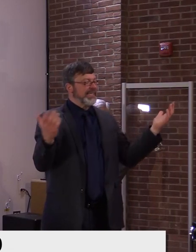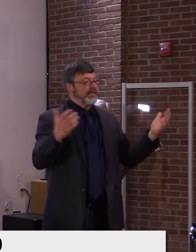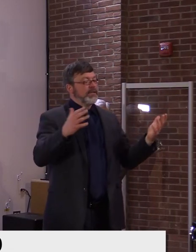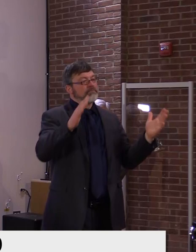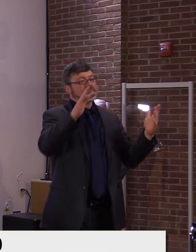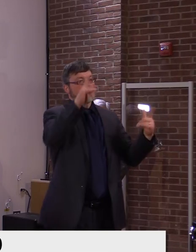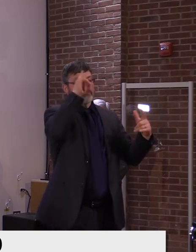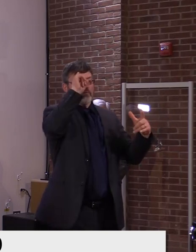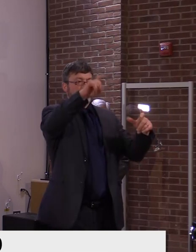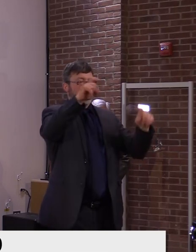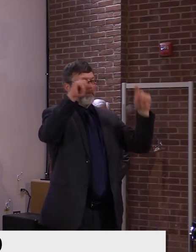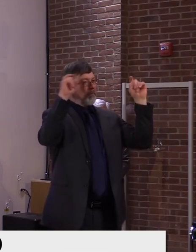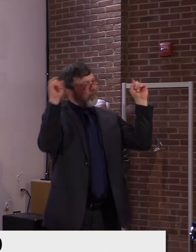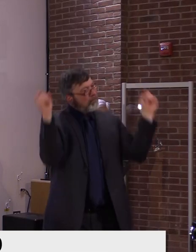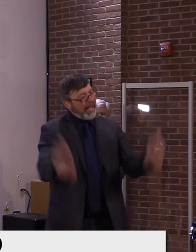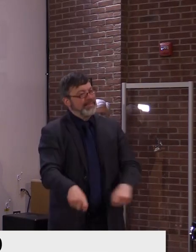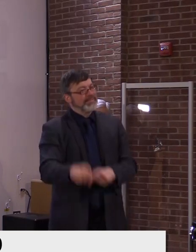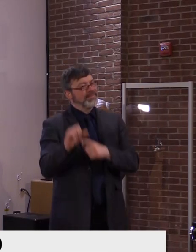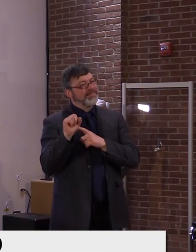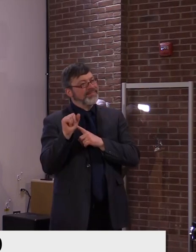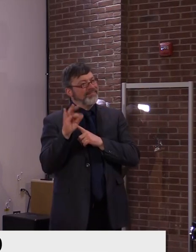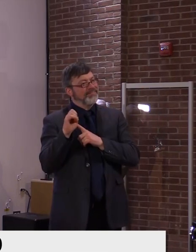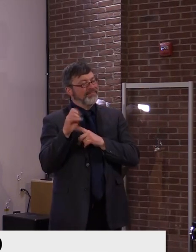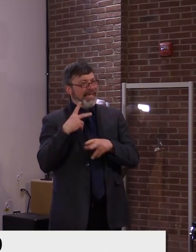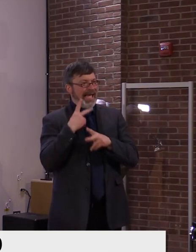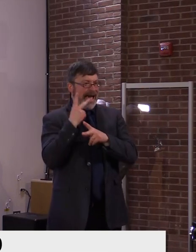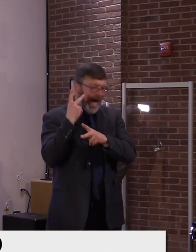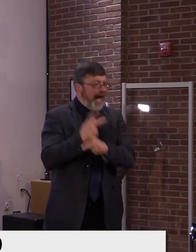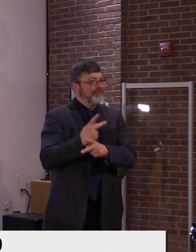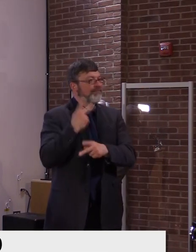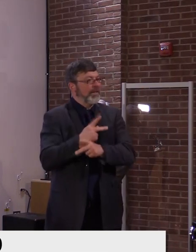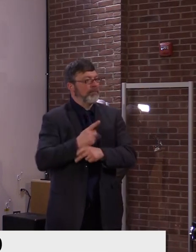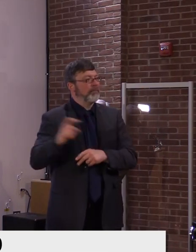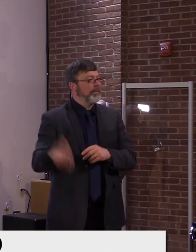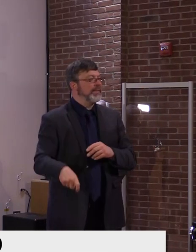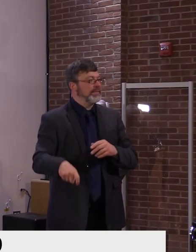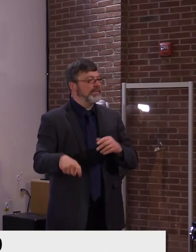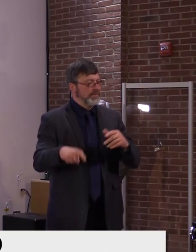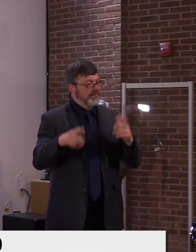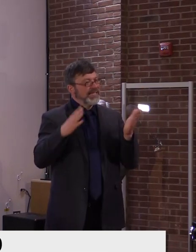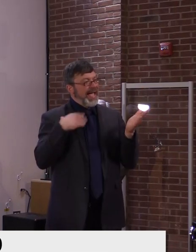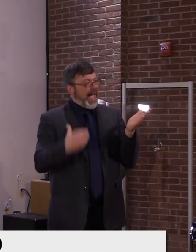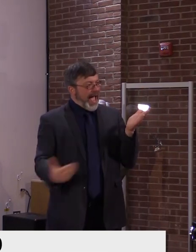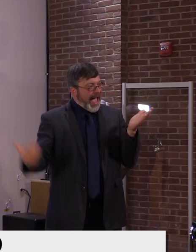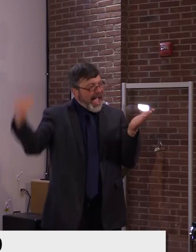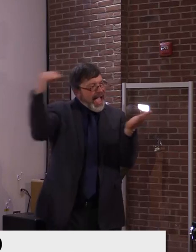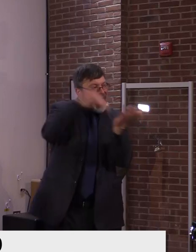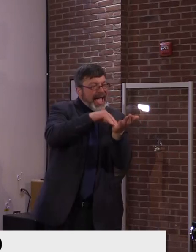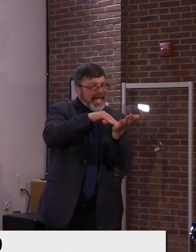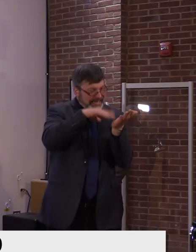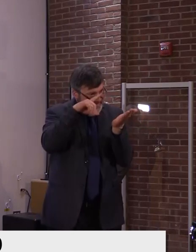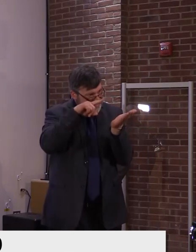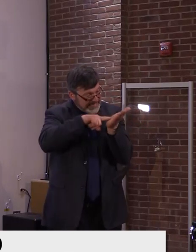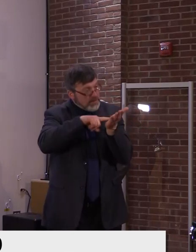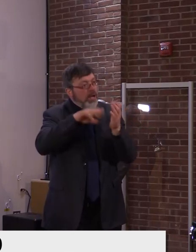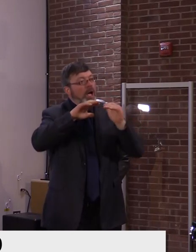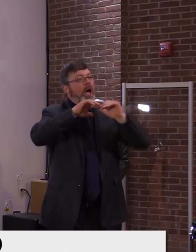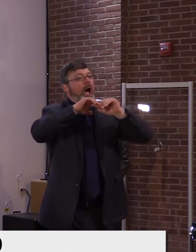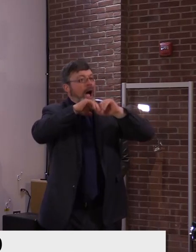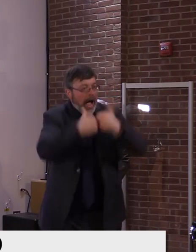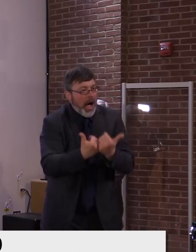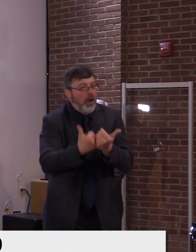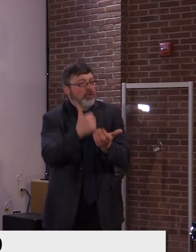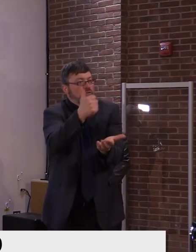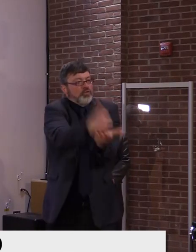sure what they're seeing and then be able to treat it correctly. So after hearing some of